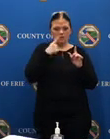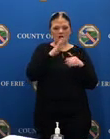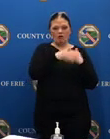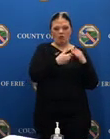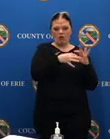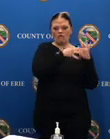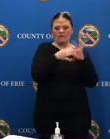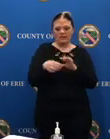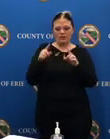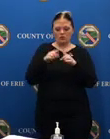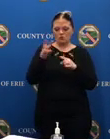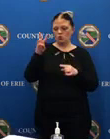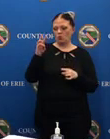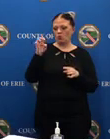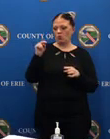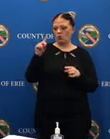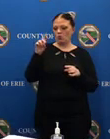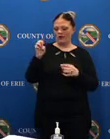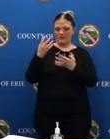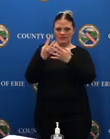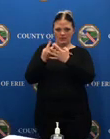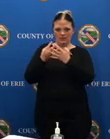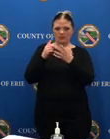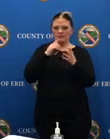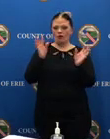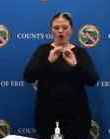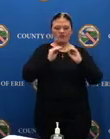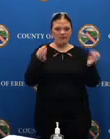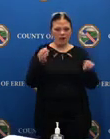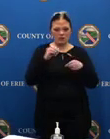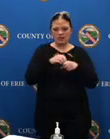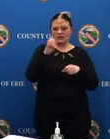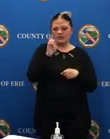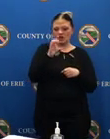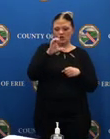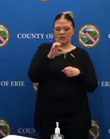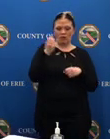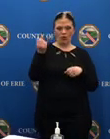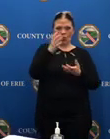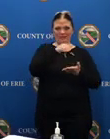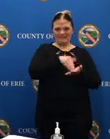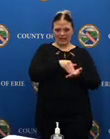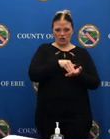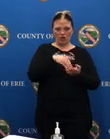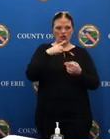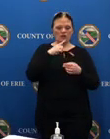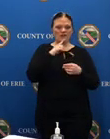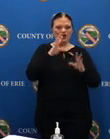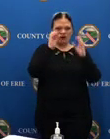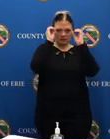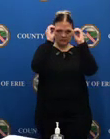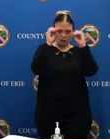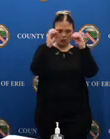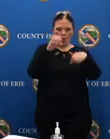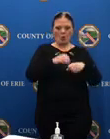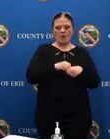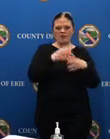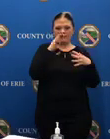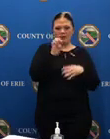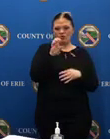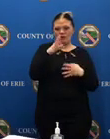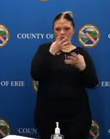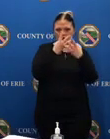related to the Wendy Correctional Facility. There are none in the Erie County Holding Center. There are none in the Erie County